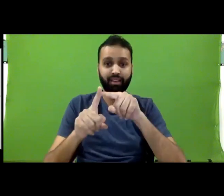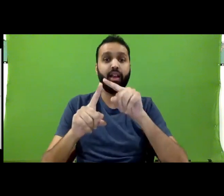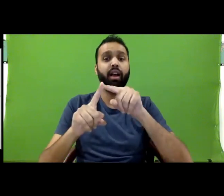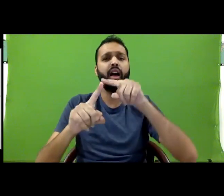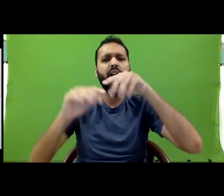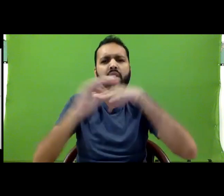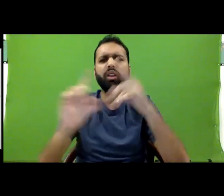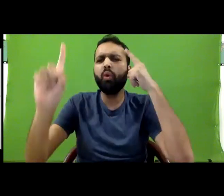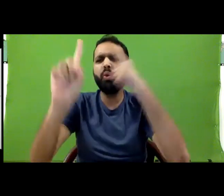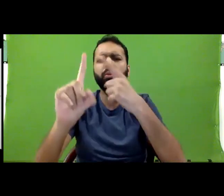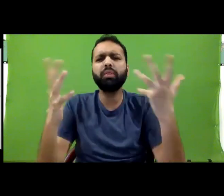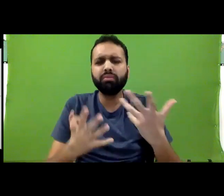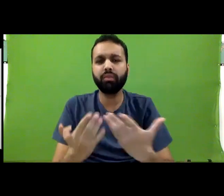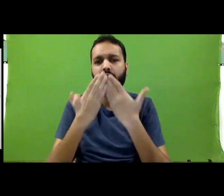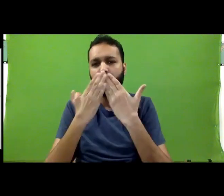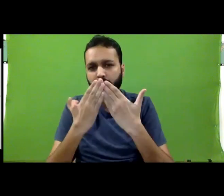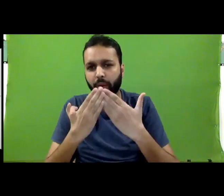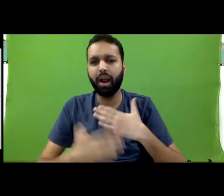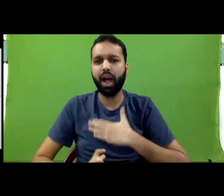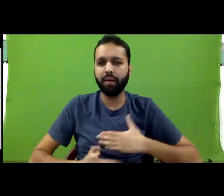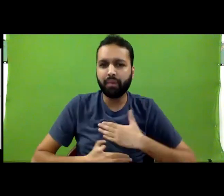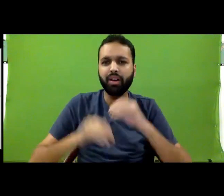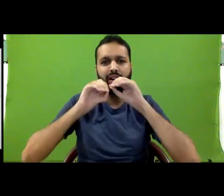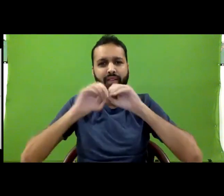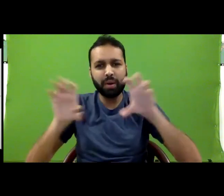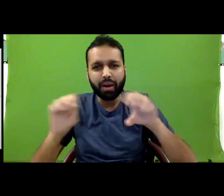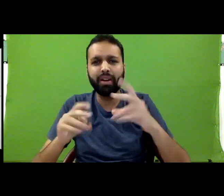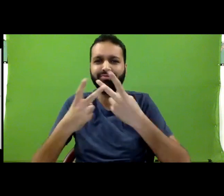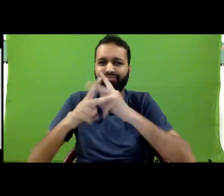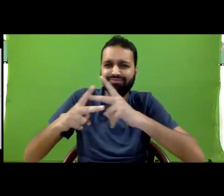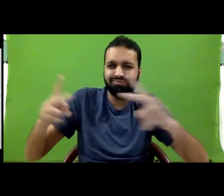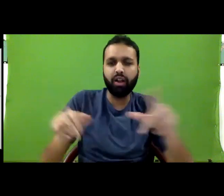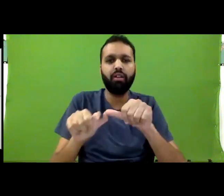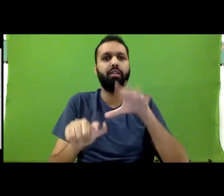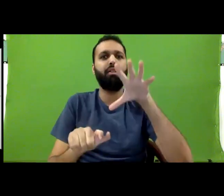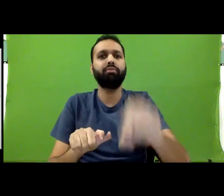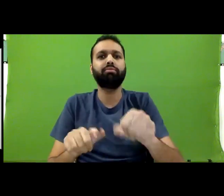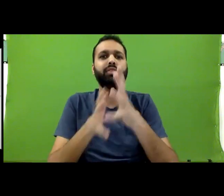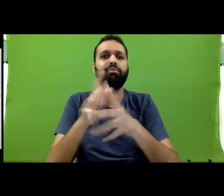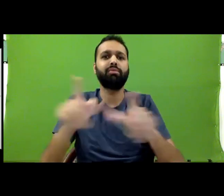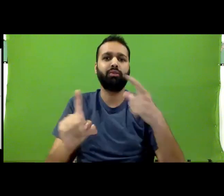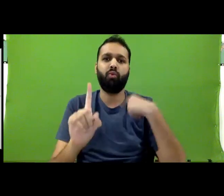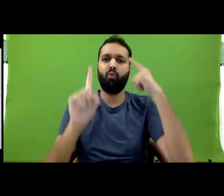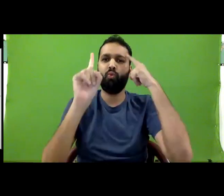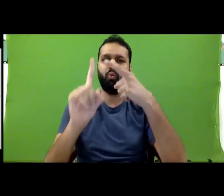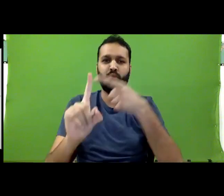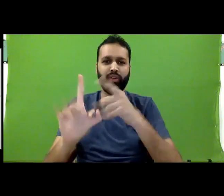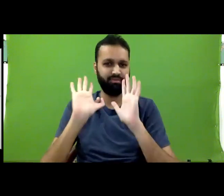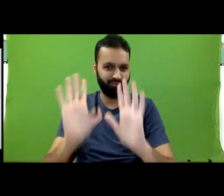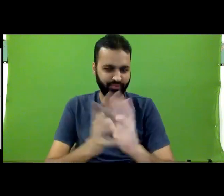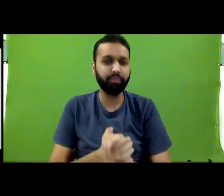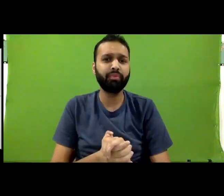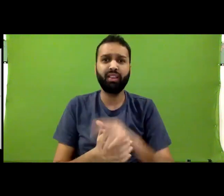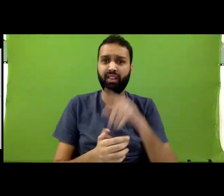continue. And the idea is, for education, entertainment, information sharing, we want to